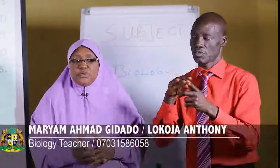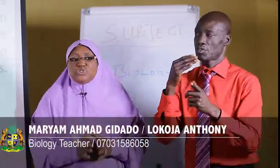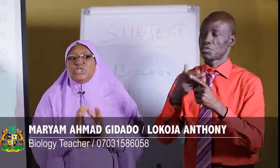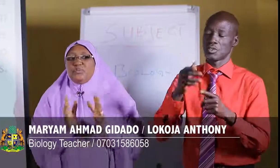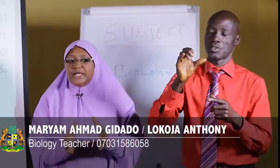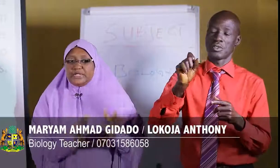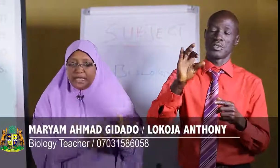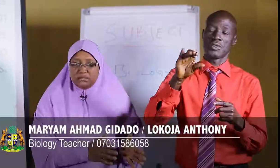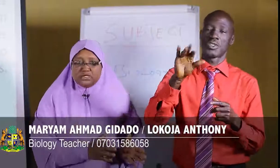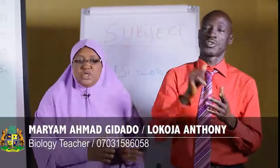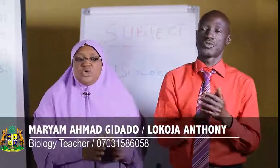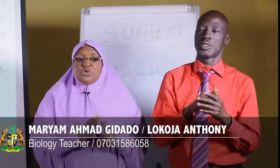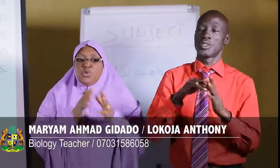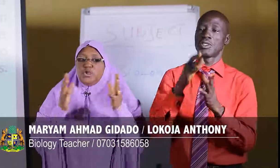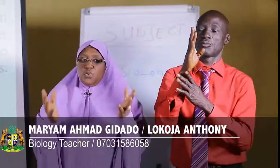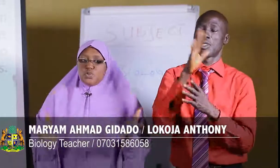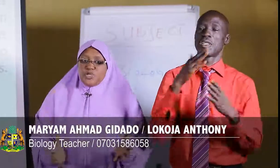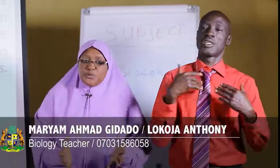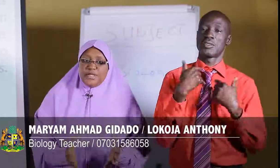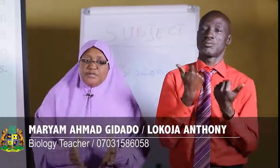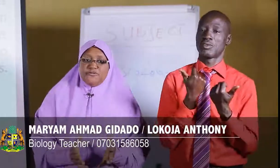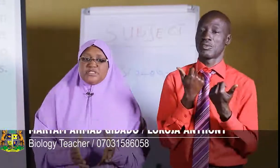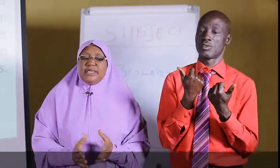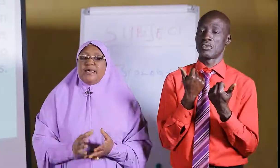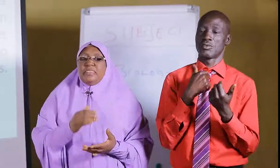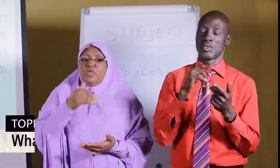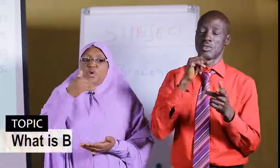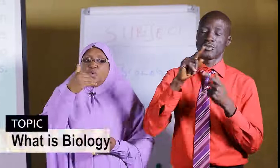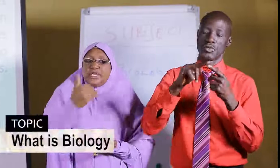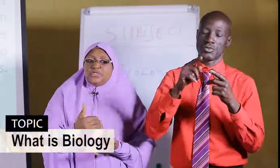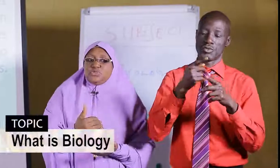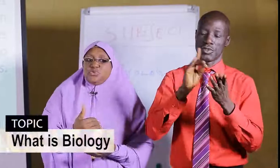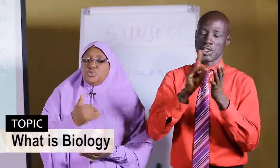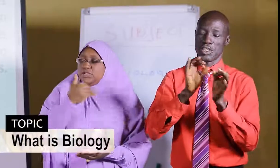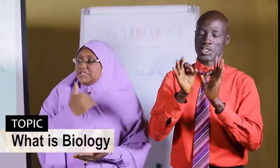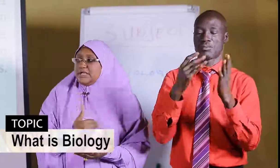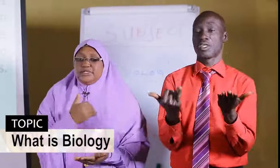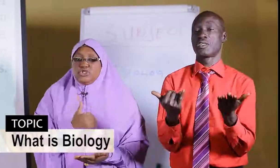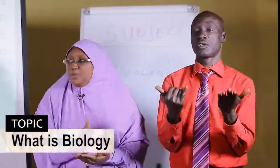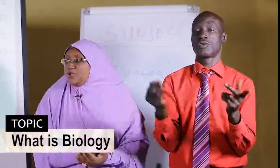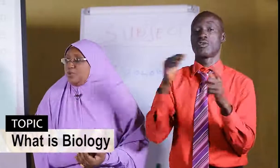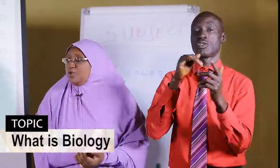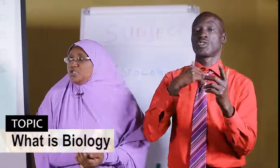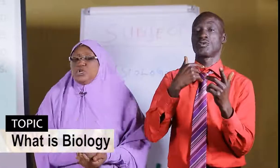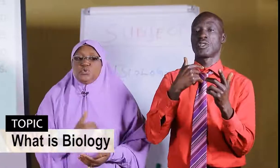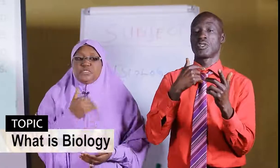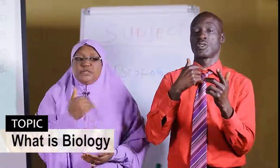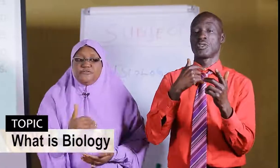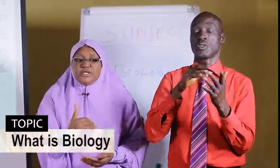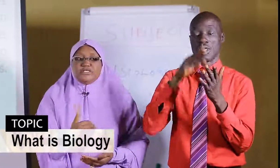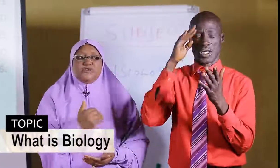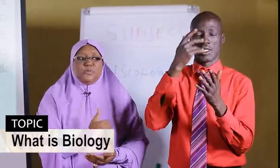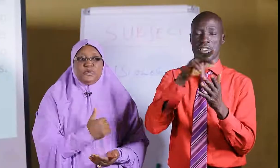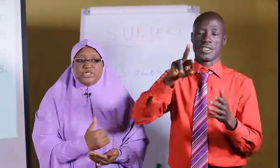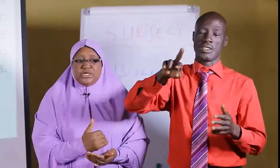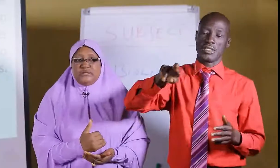asexual reproduction in plants and animals. But we are now going to explain the difference here. When we get to discuss the topic reproduction, you see the